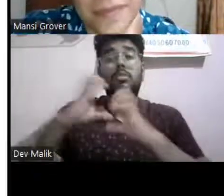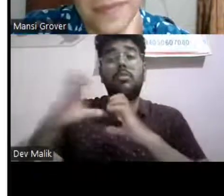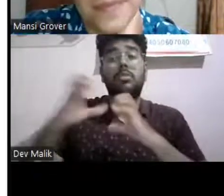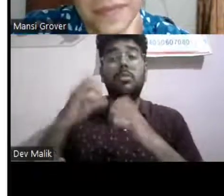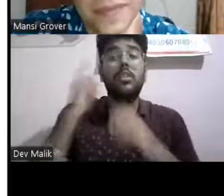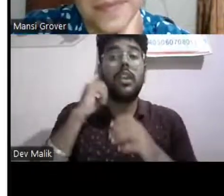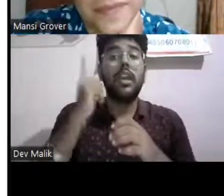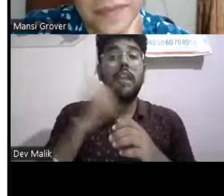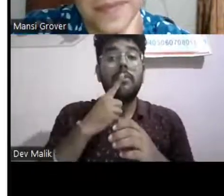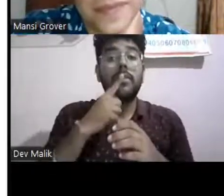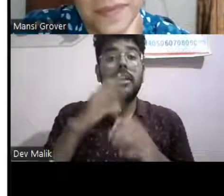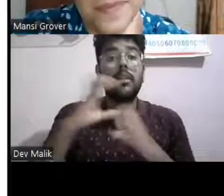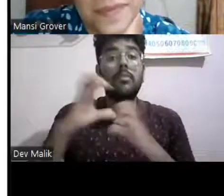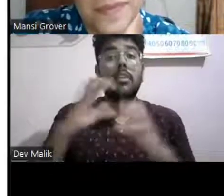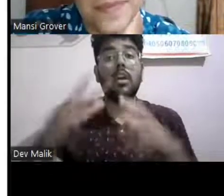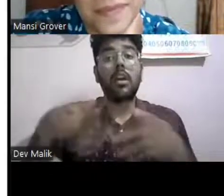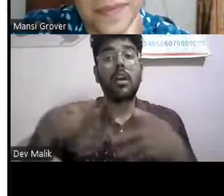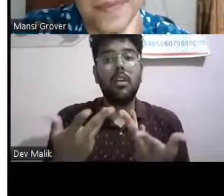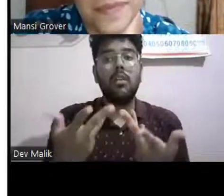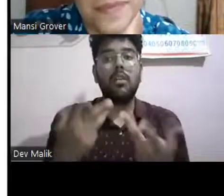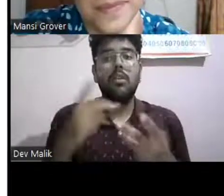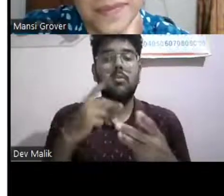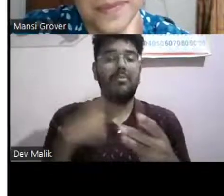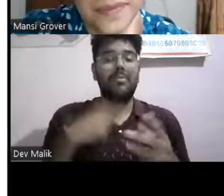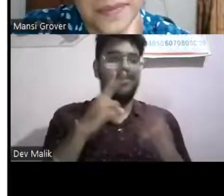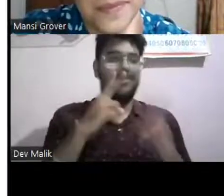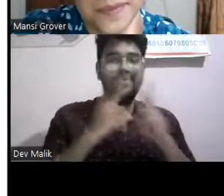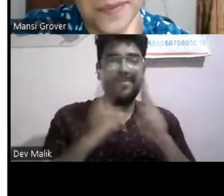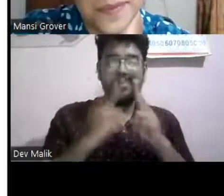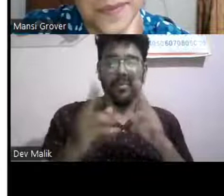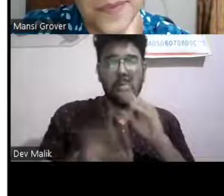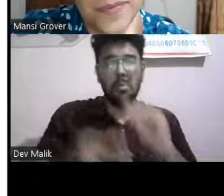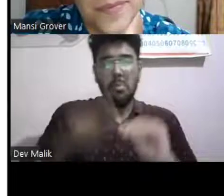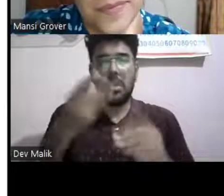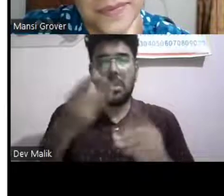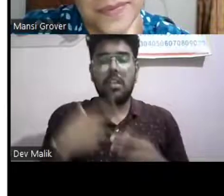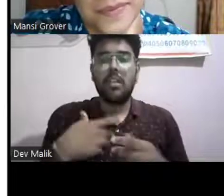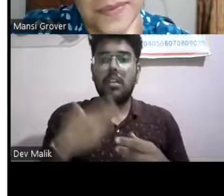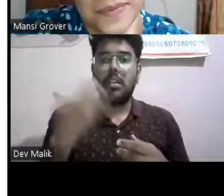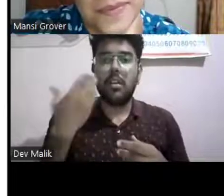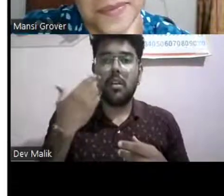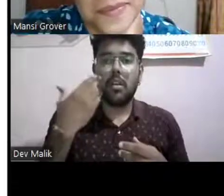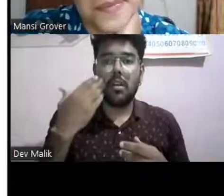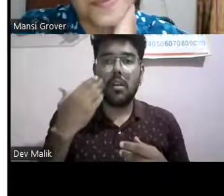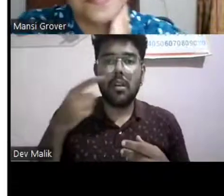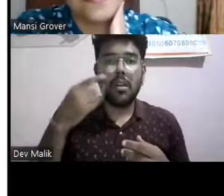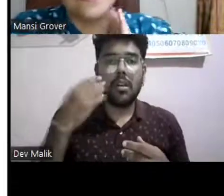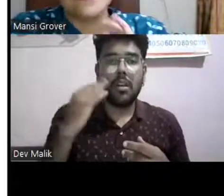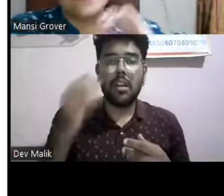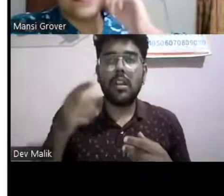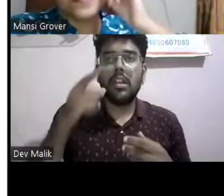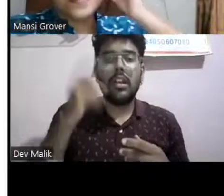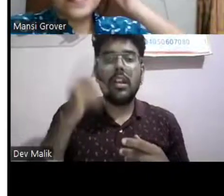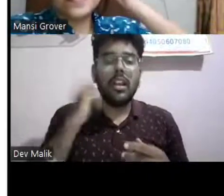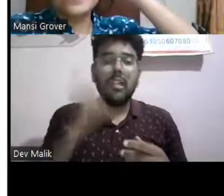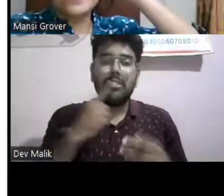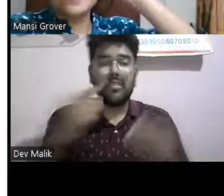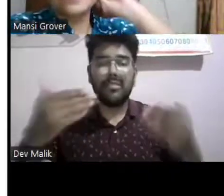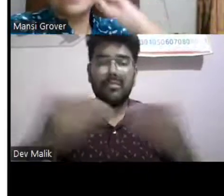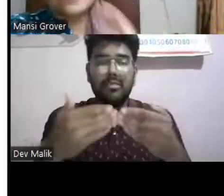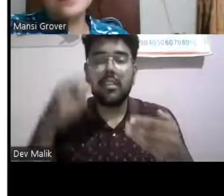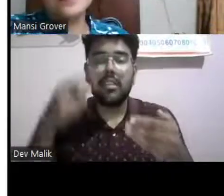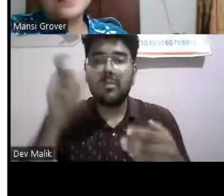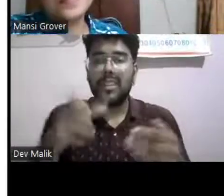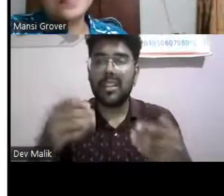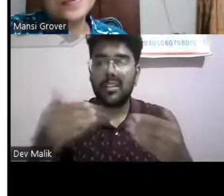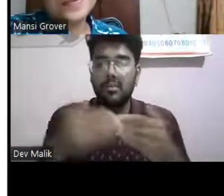person. I'm a very talkative person. So whenever it kind of that, how is this person going to understand what I am saying if,